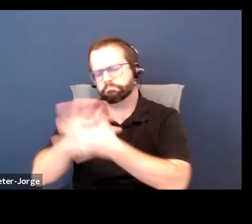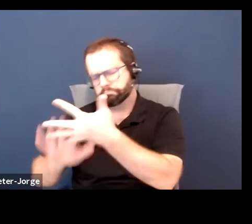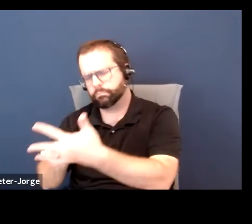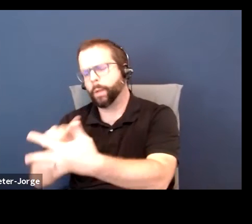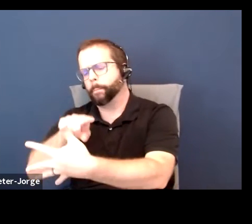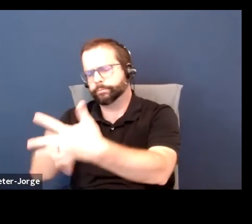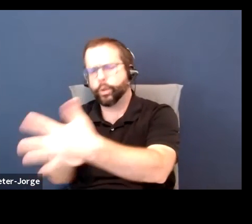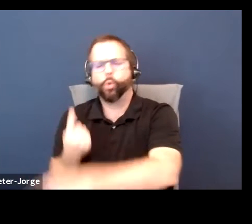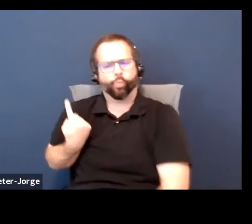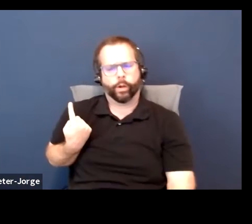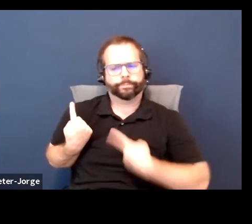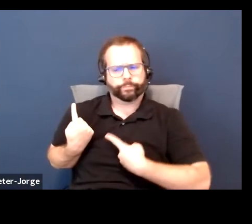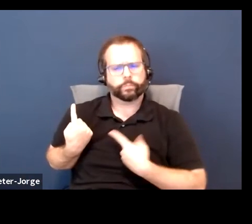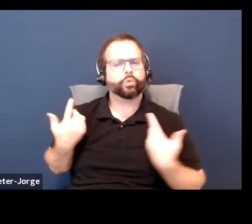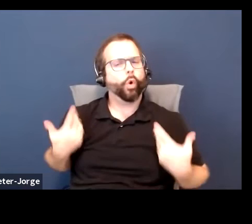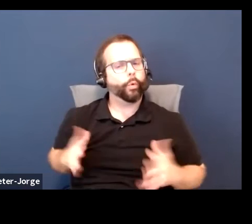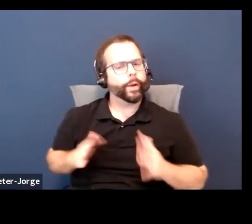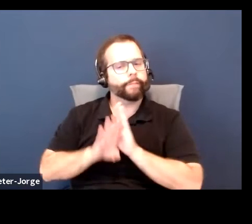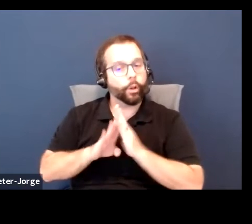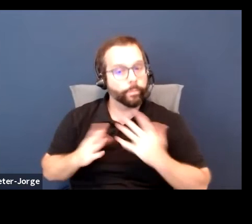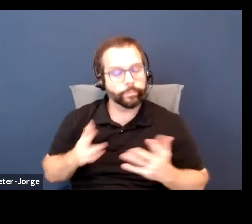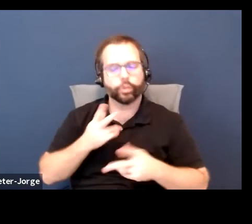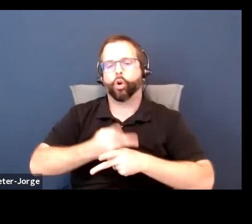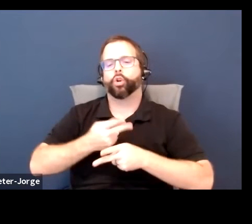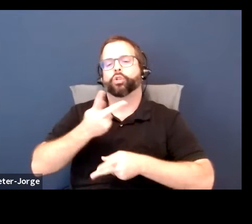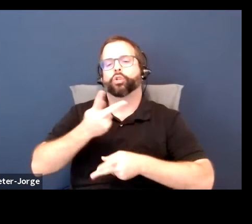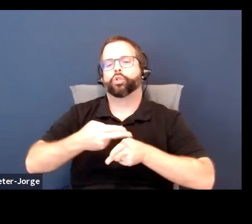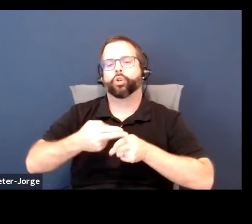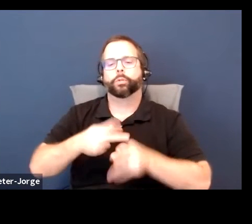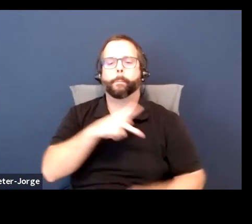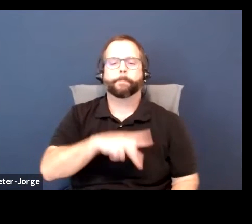we've developed because of all this is personal care training